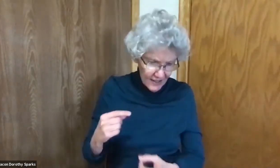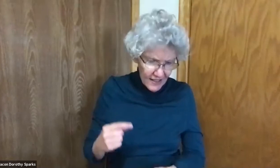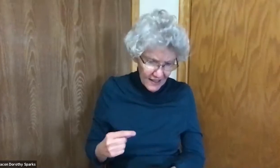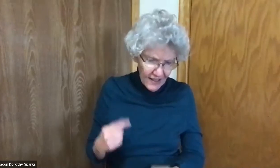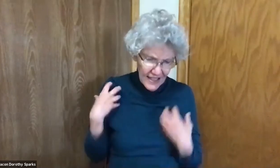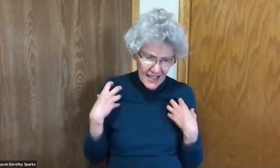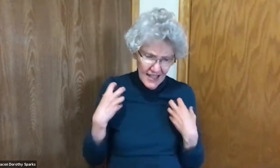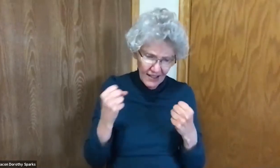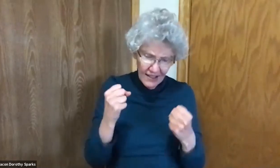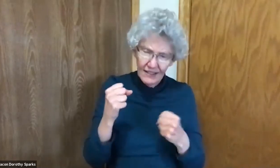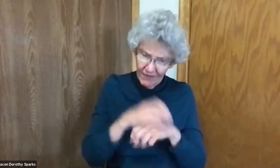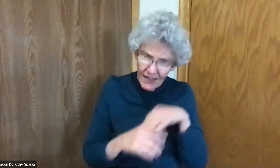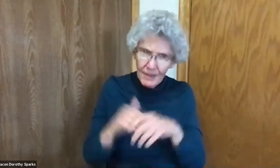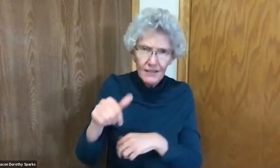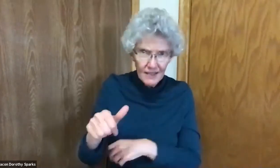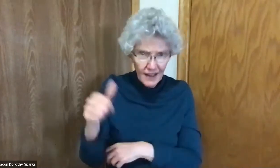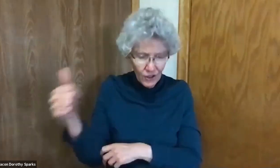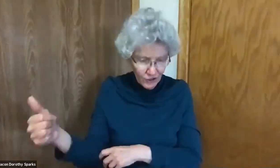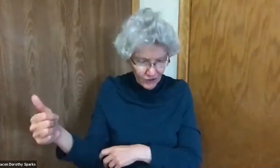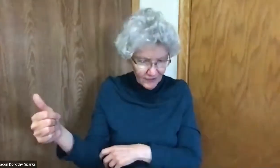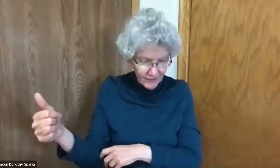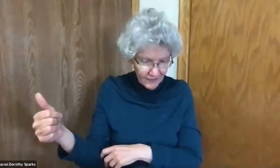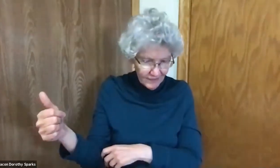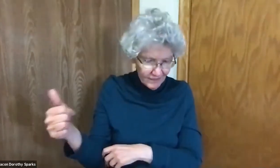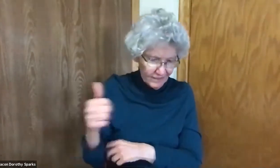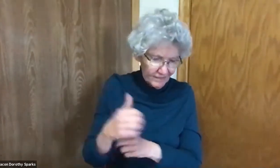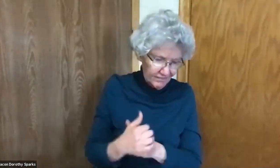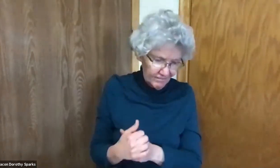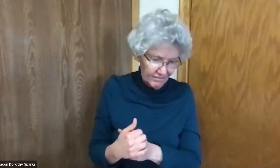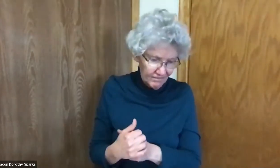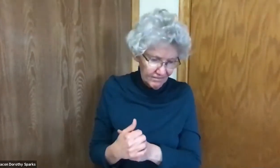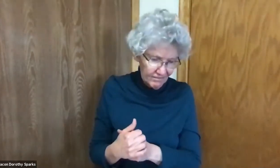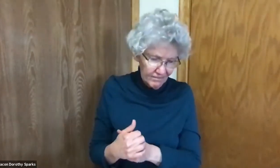He went out to feed and heal and comfort others.